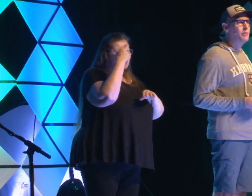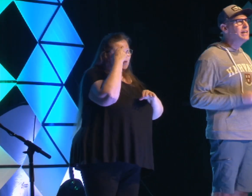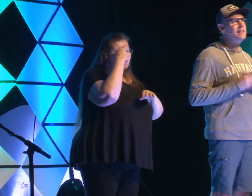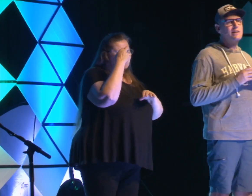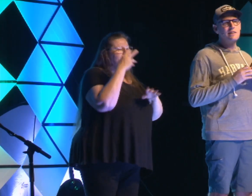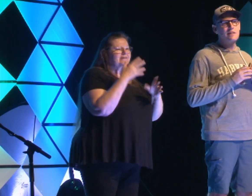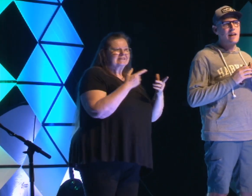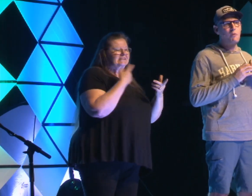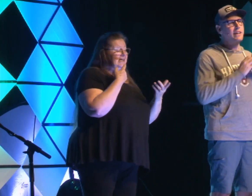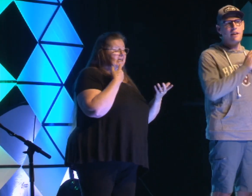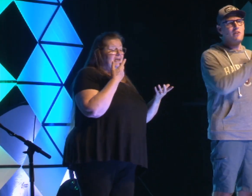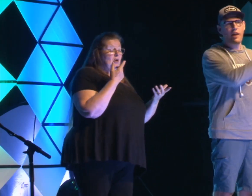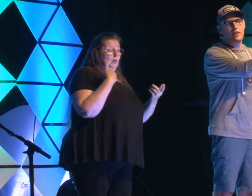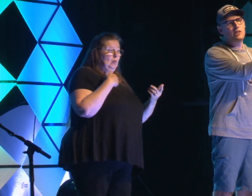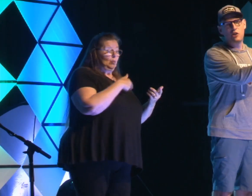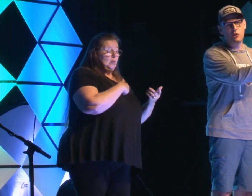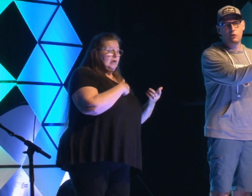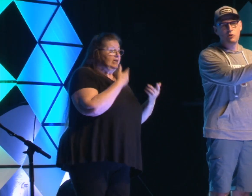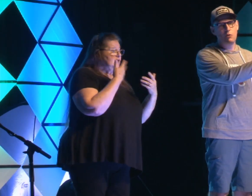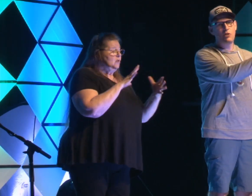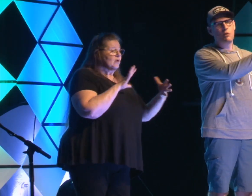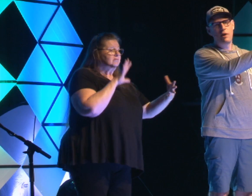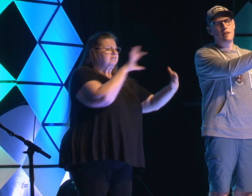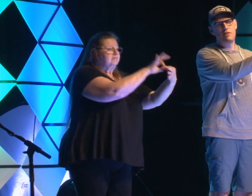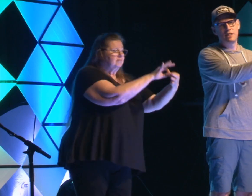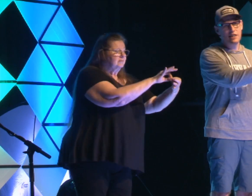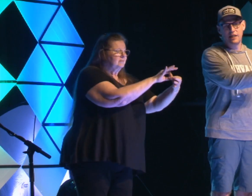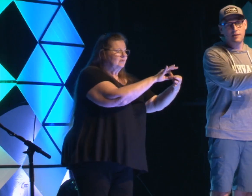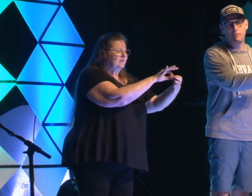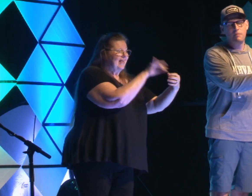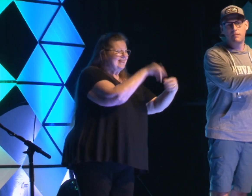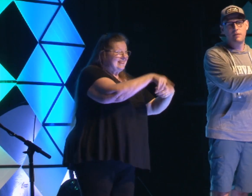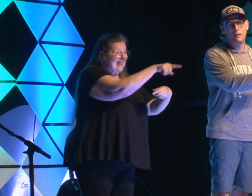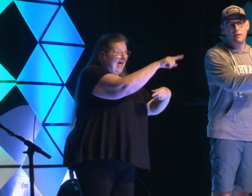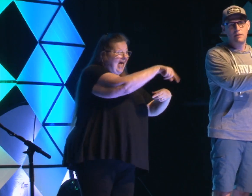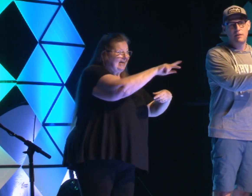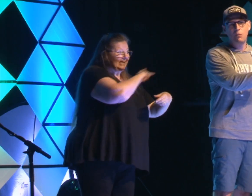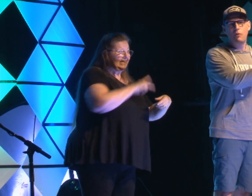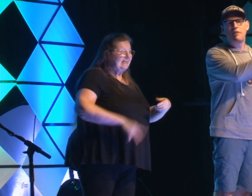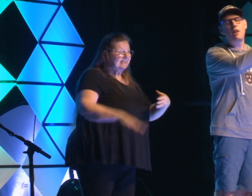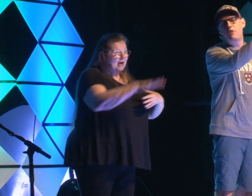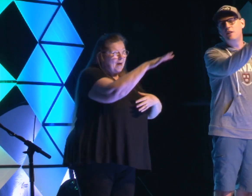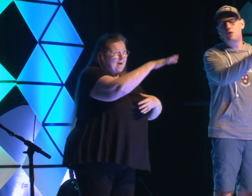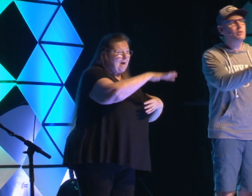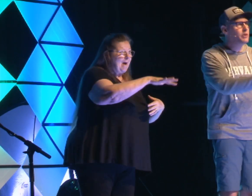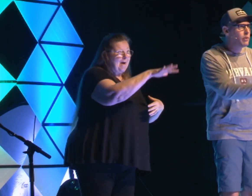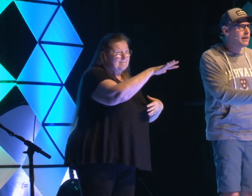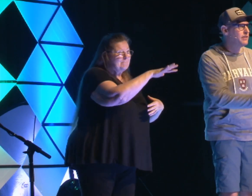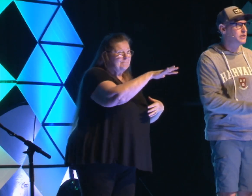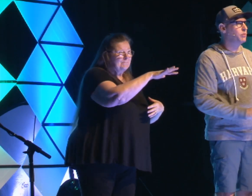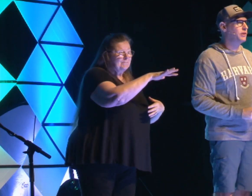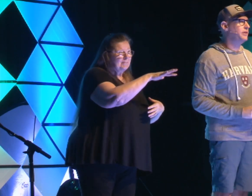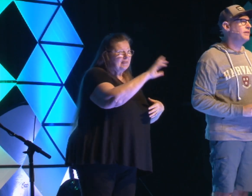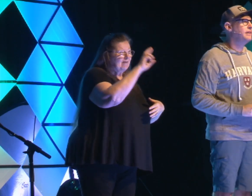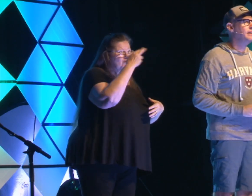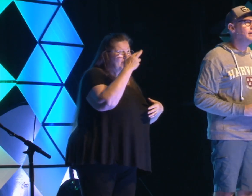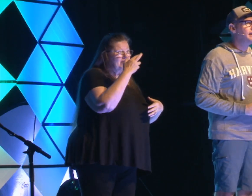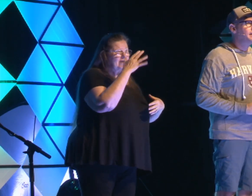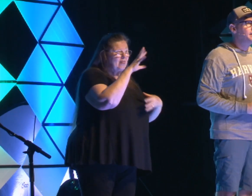saying we want to have nothing to do with the way of this kingdom. We want to have nothing to do with the way of this